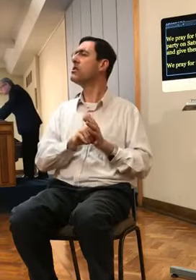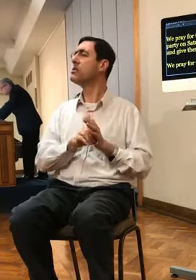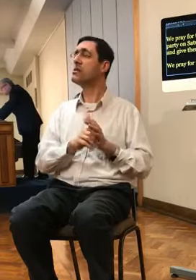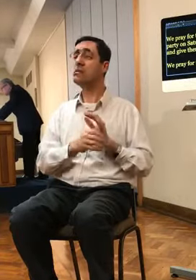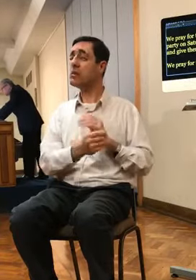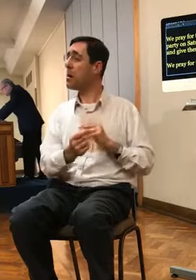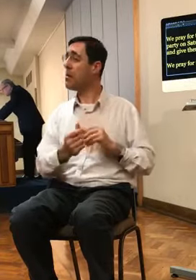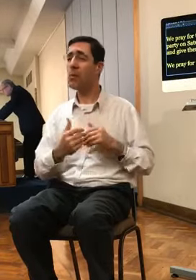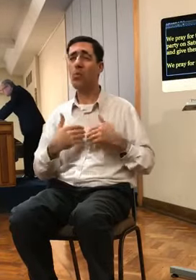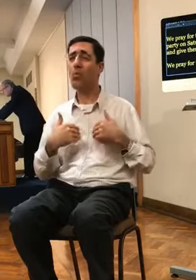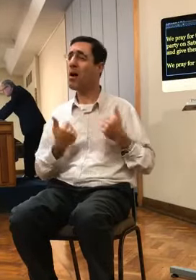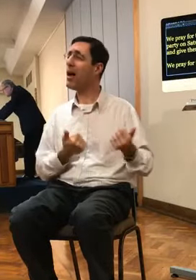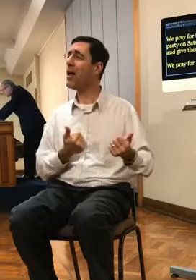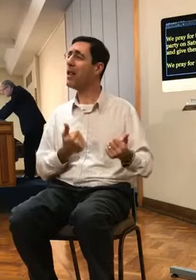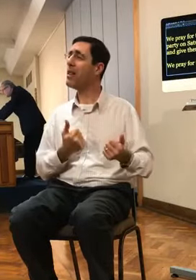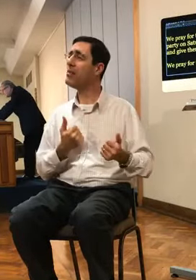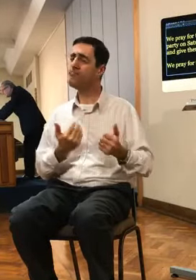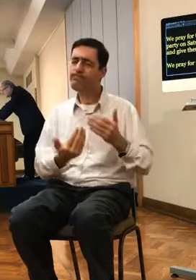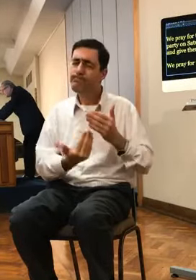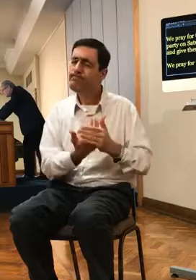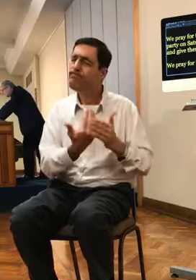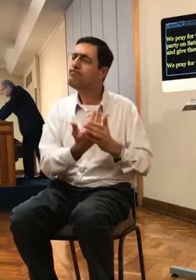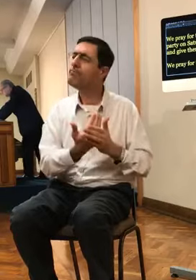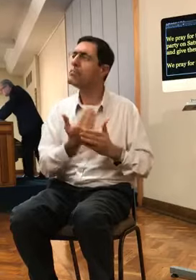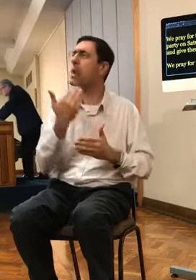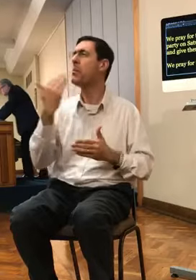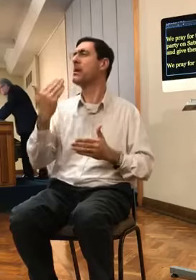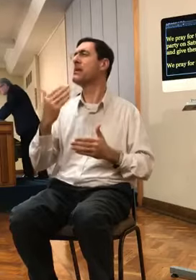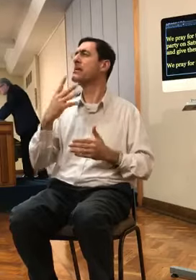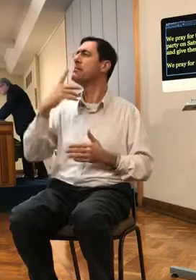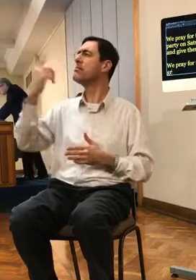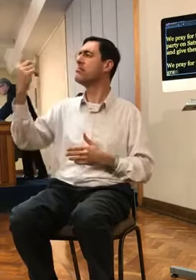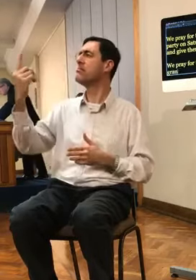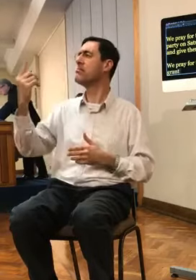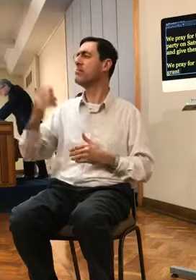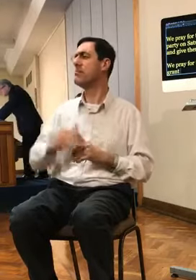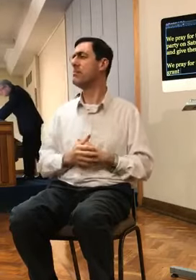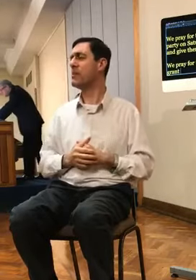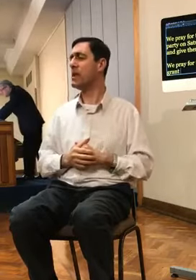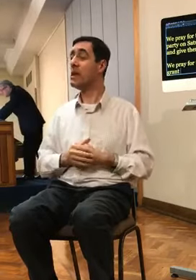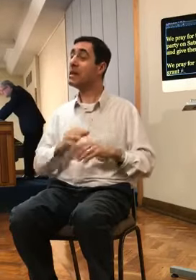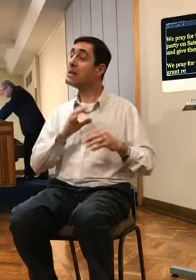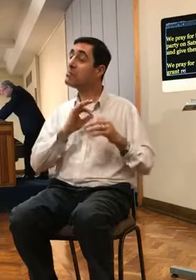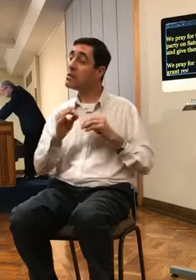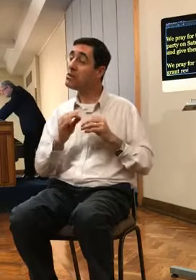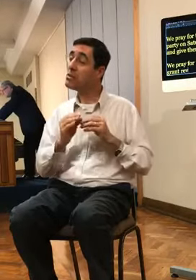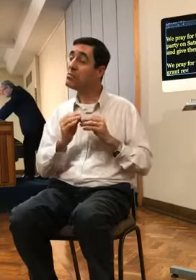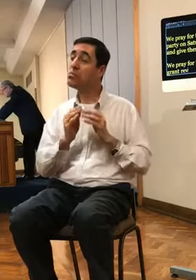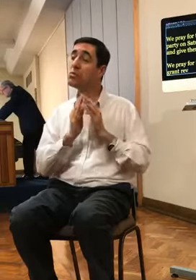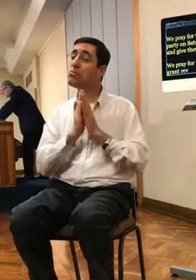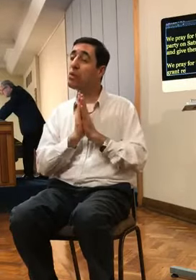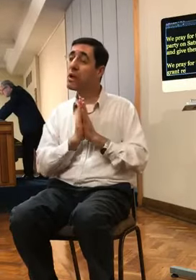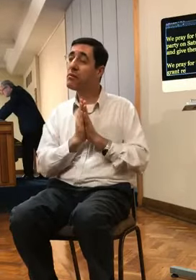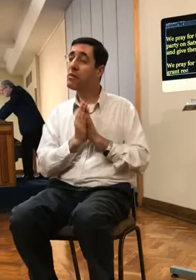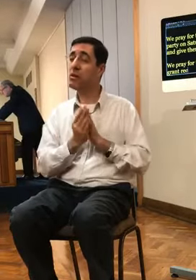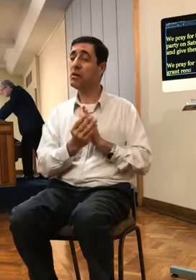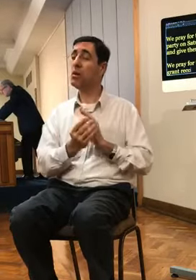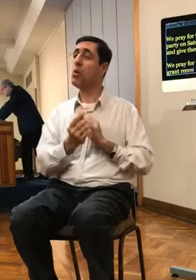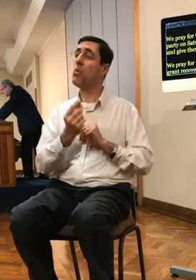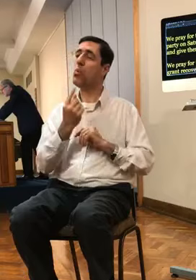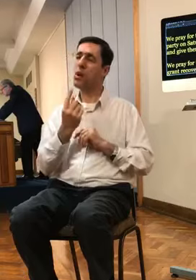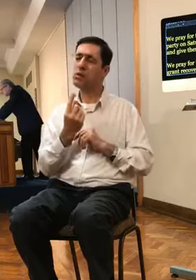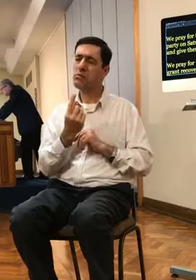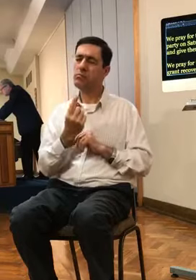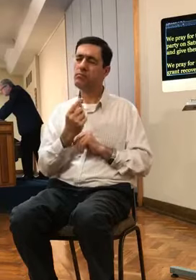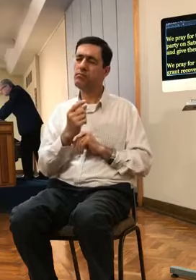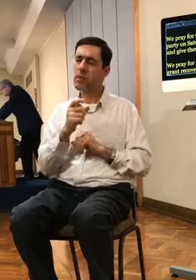grant them, we pray, recovery, if it please thee. We think particularly of our aged sister, so very unwell at this time, O